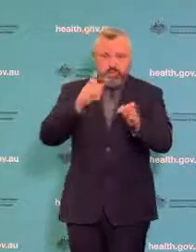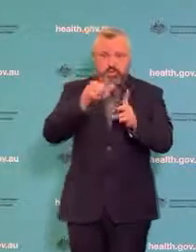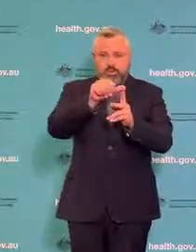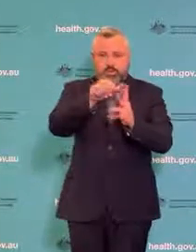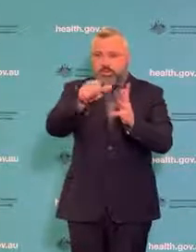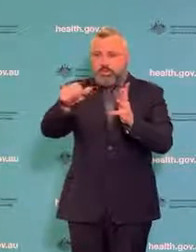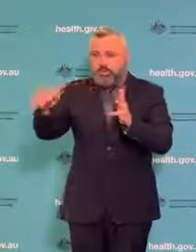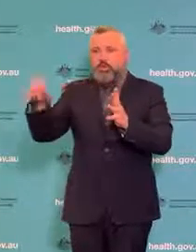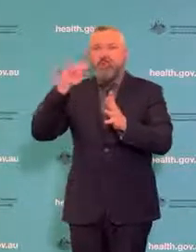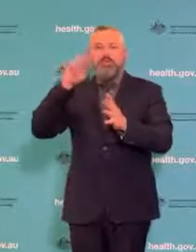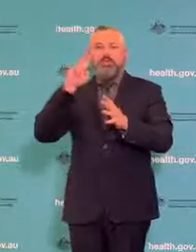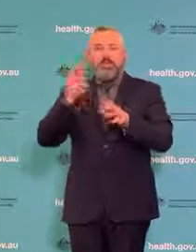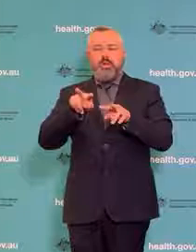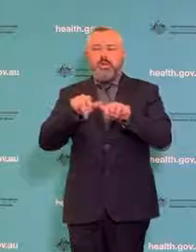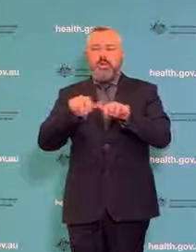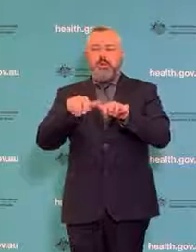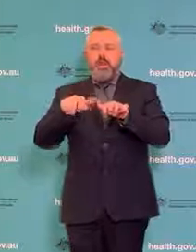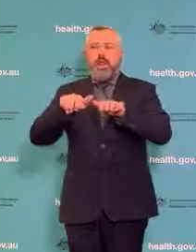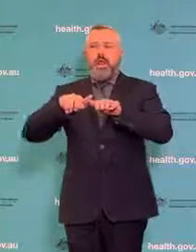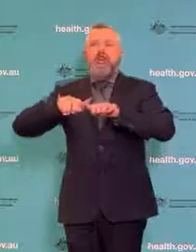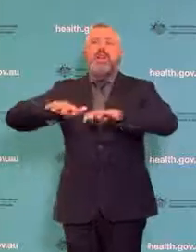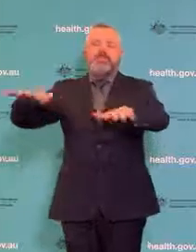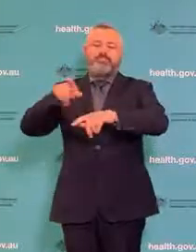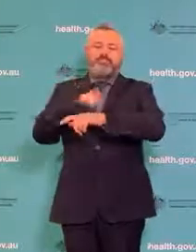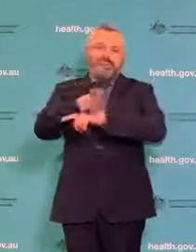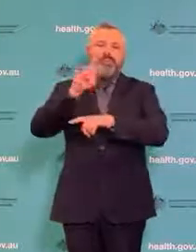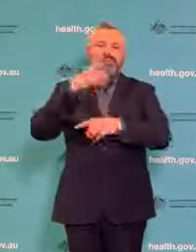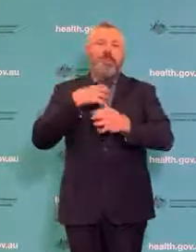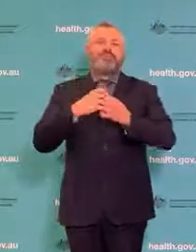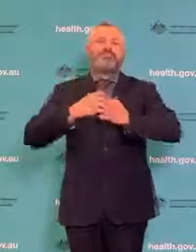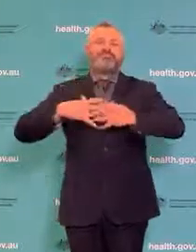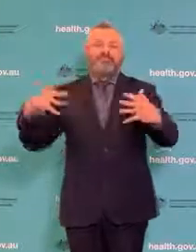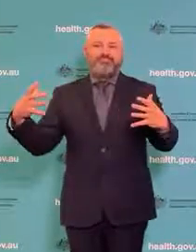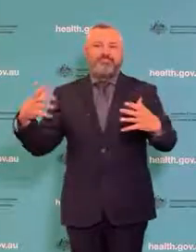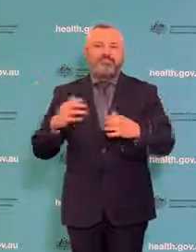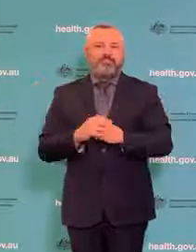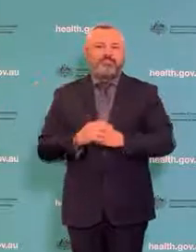over the coming weeks. And questions on the telephone?